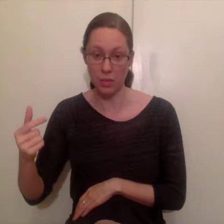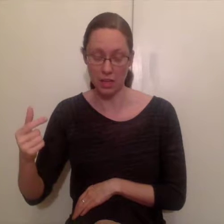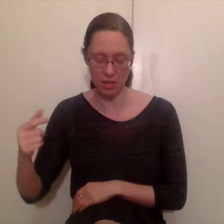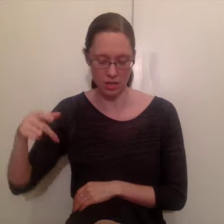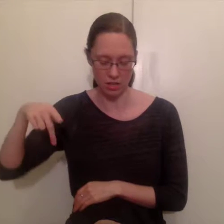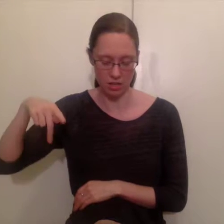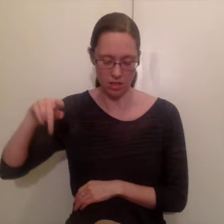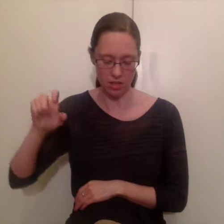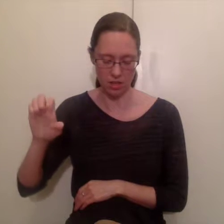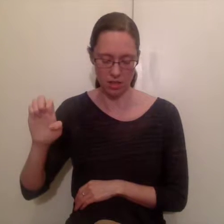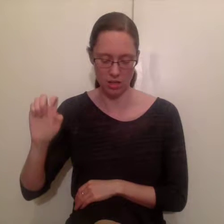drooping